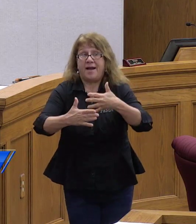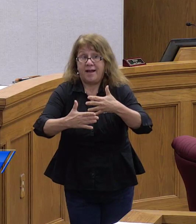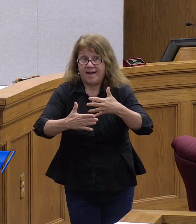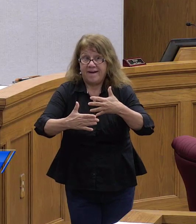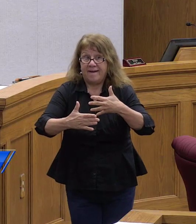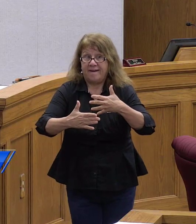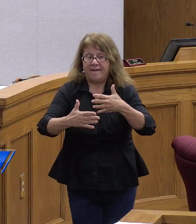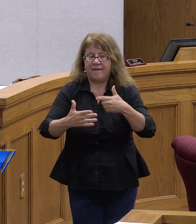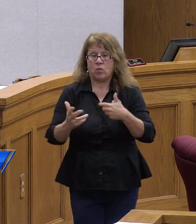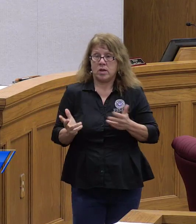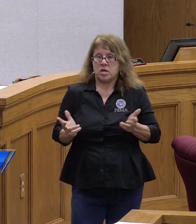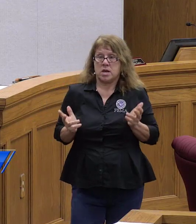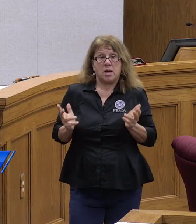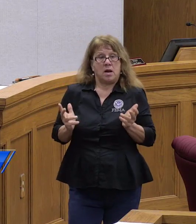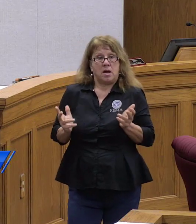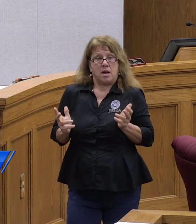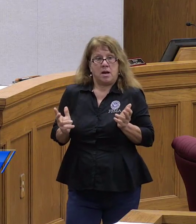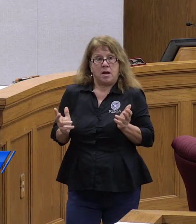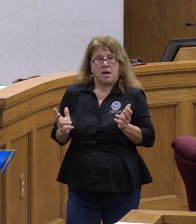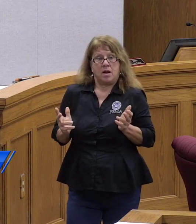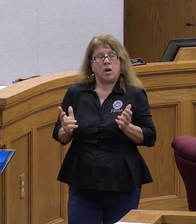where conversation,